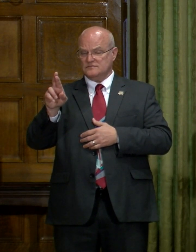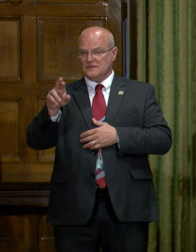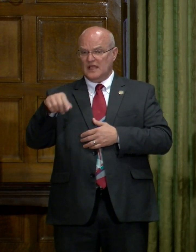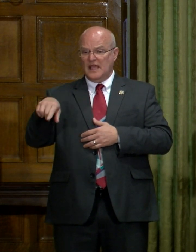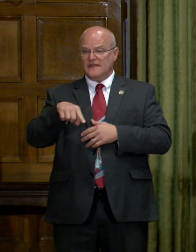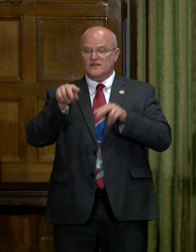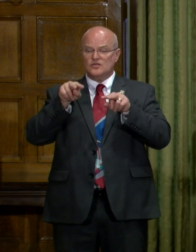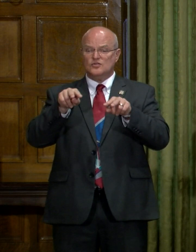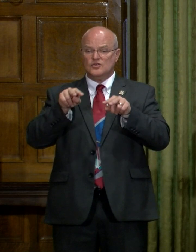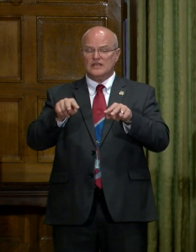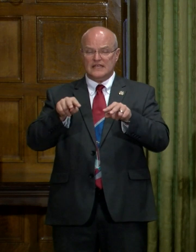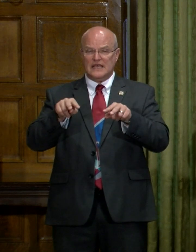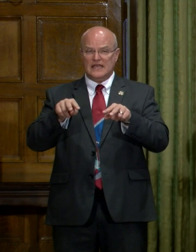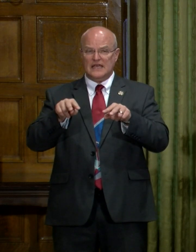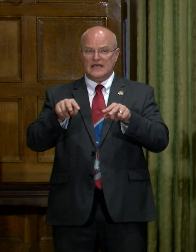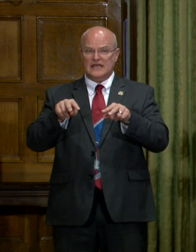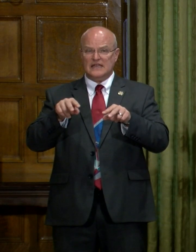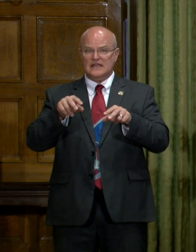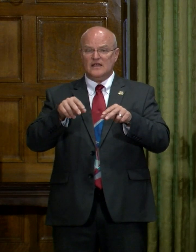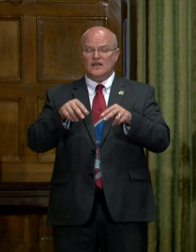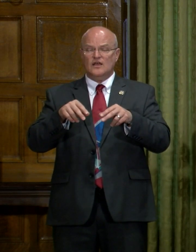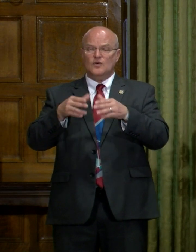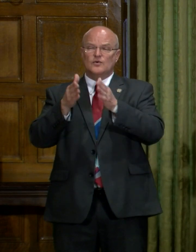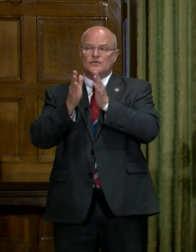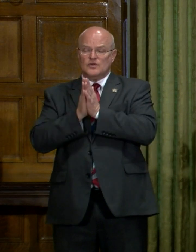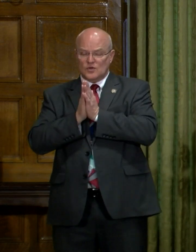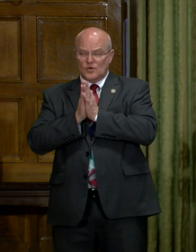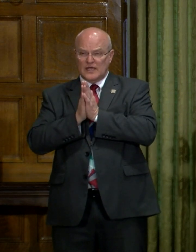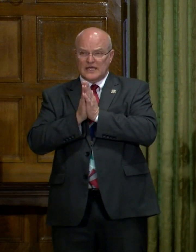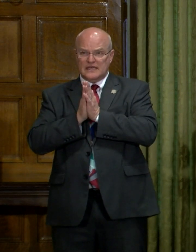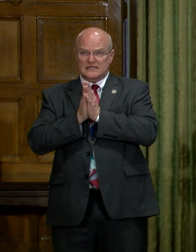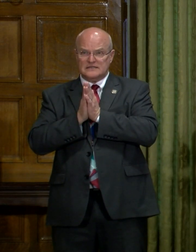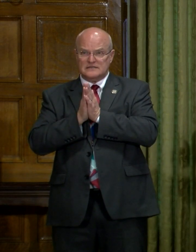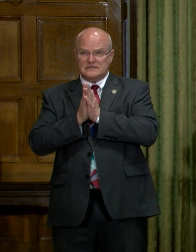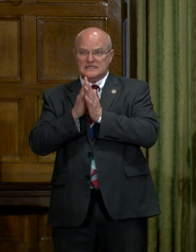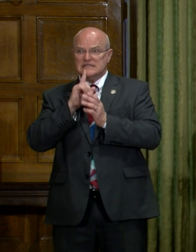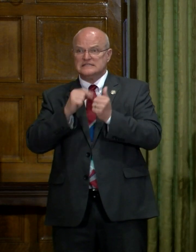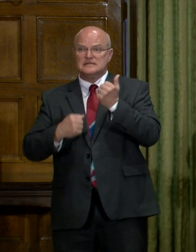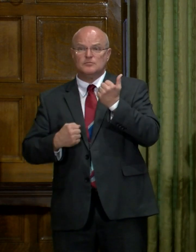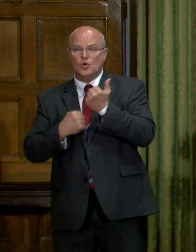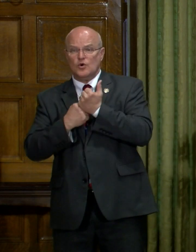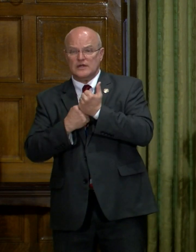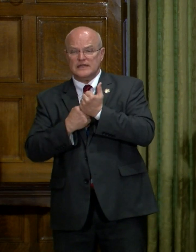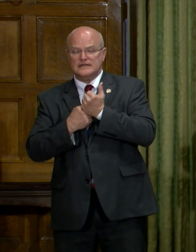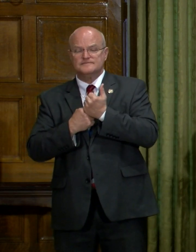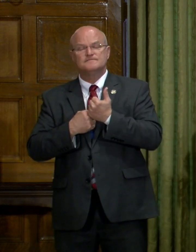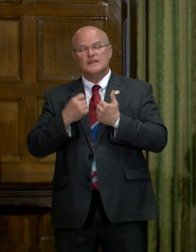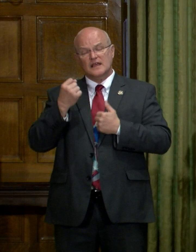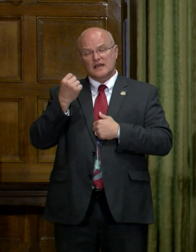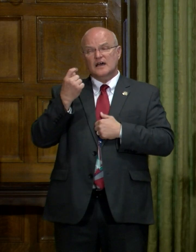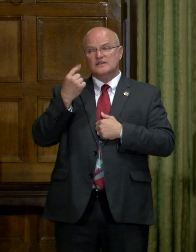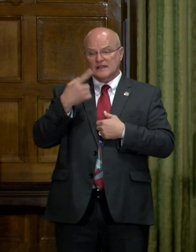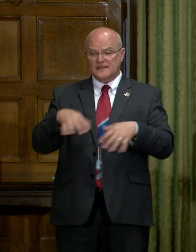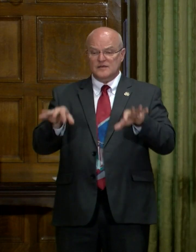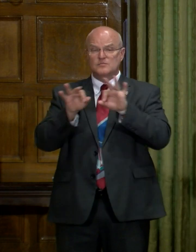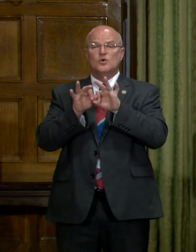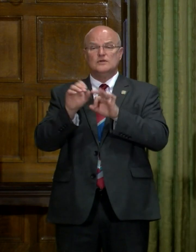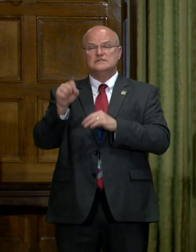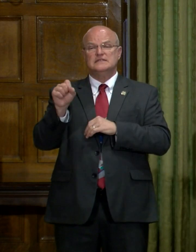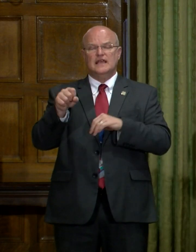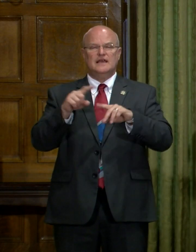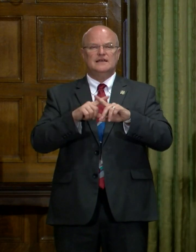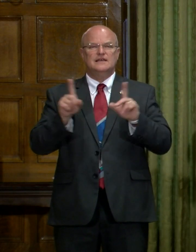they are looking at whether the request is supported. They understand the importance of